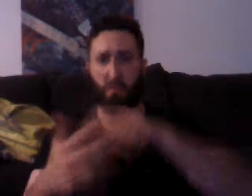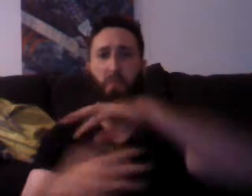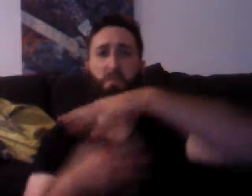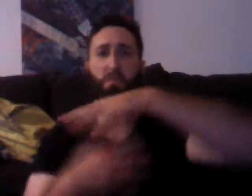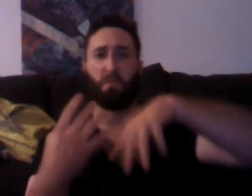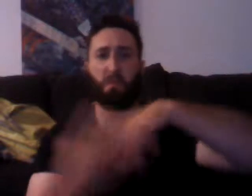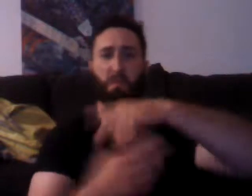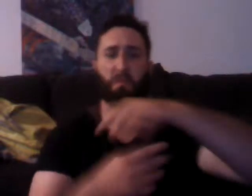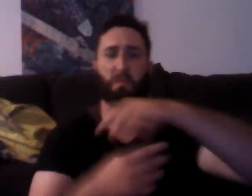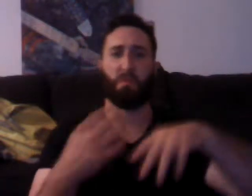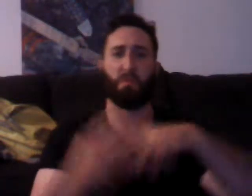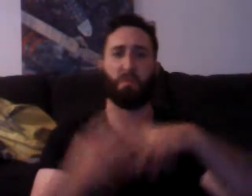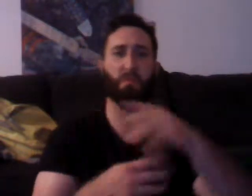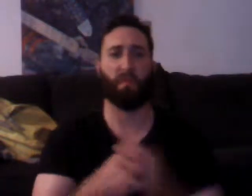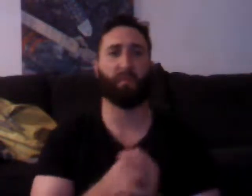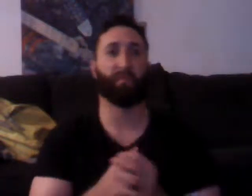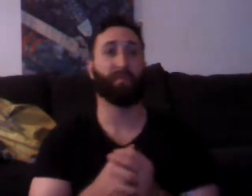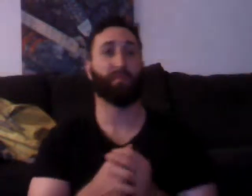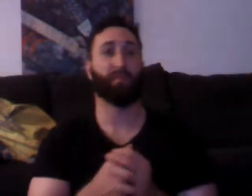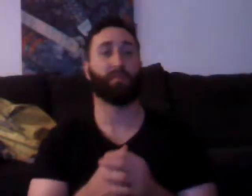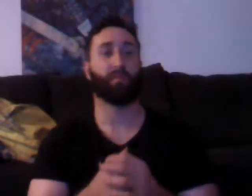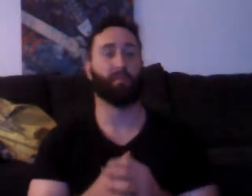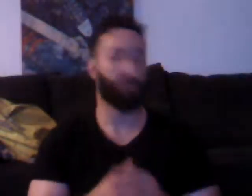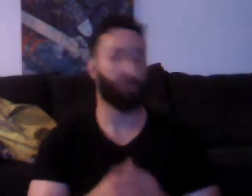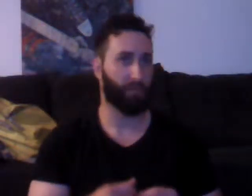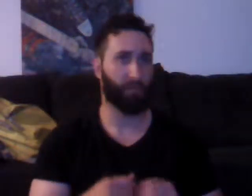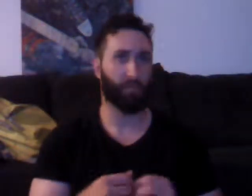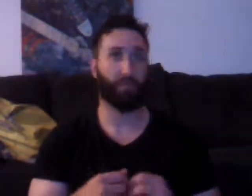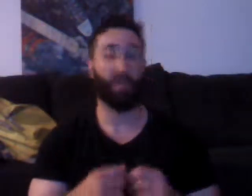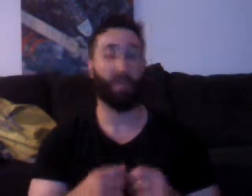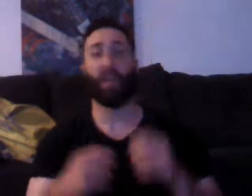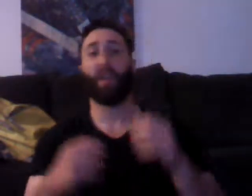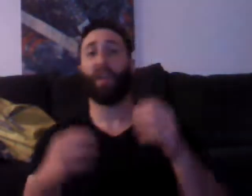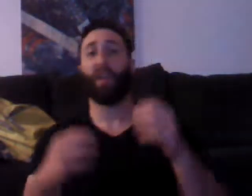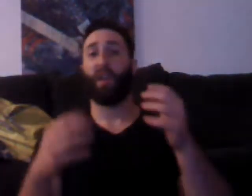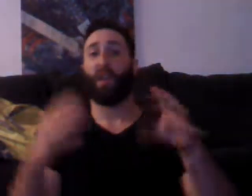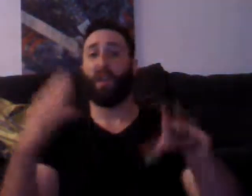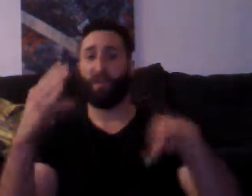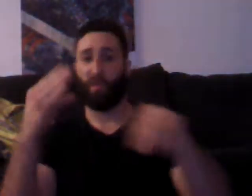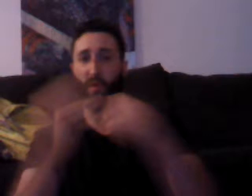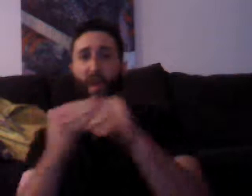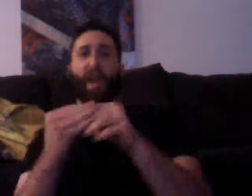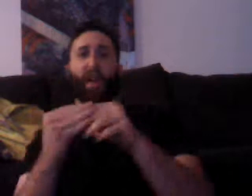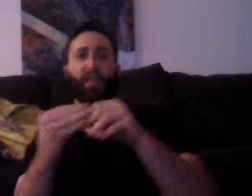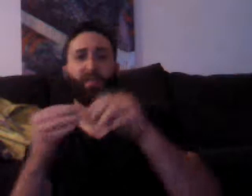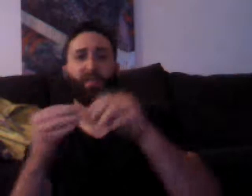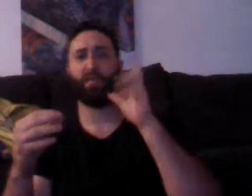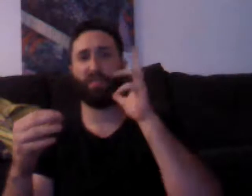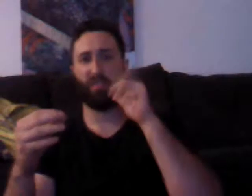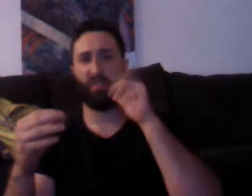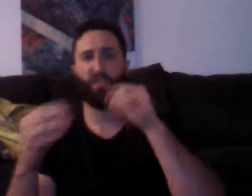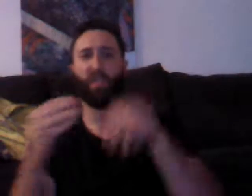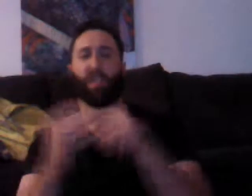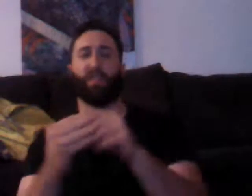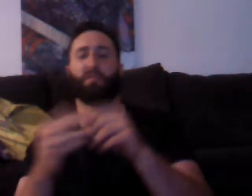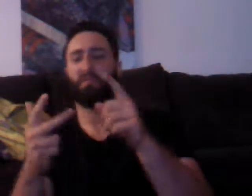Processed chicken trimmings are added to the ground meat, followed by food starch, salt, and other flavorings.